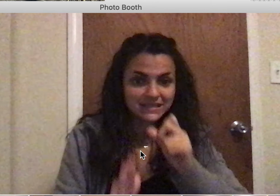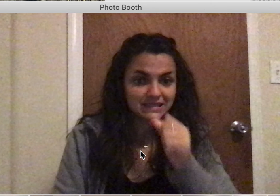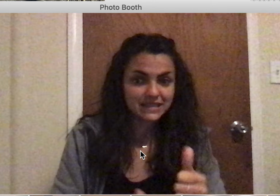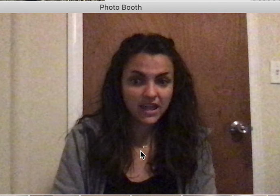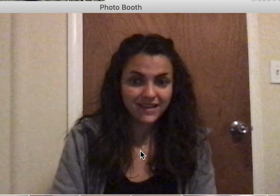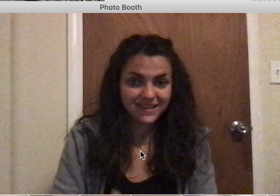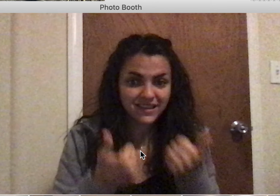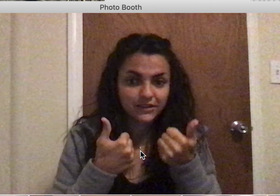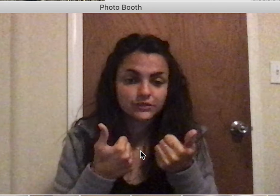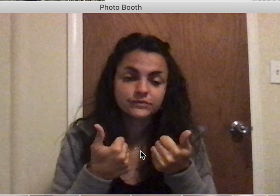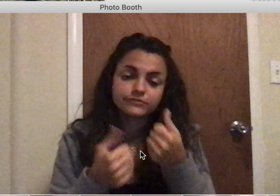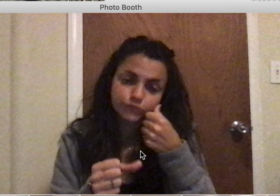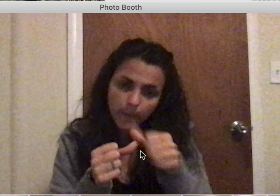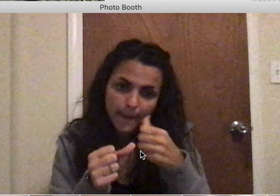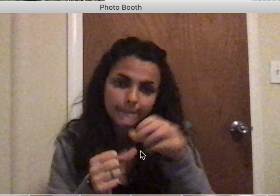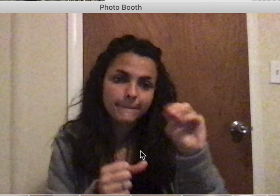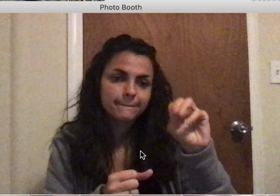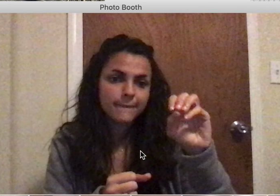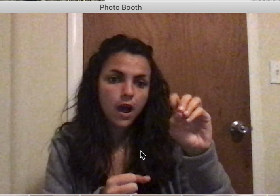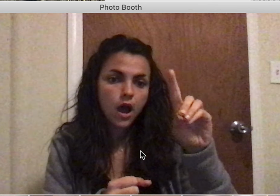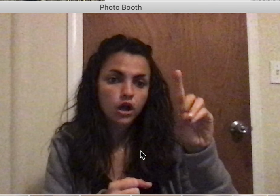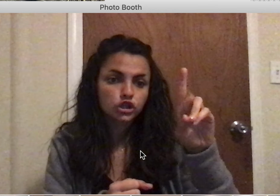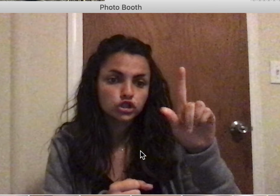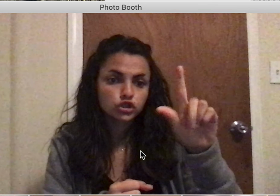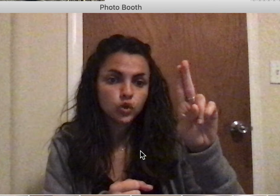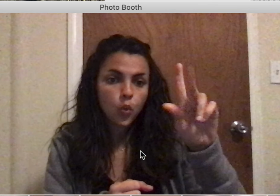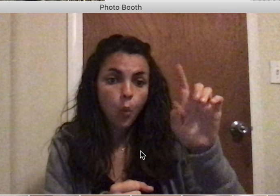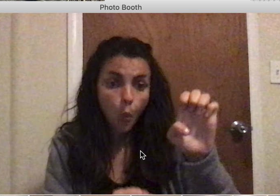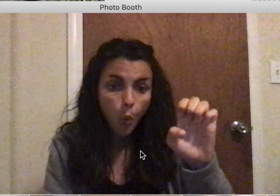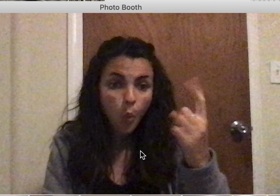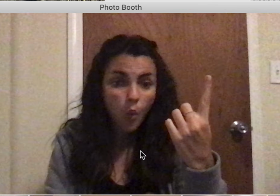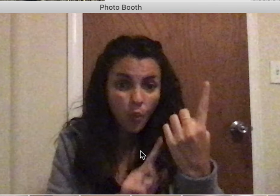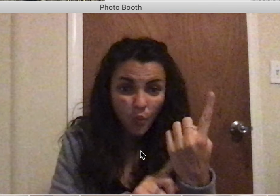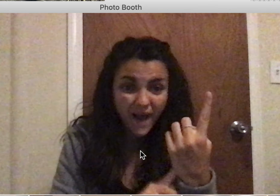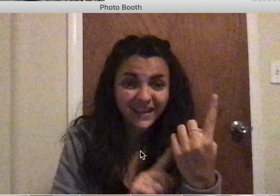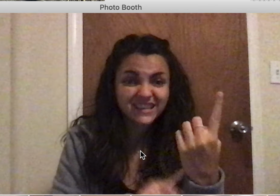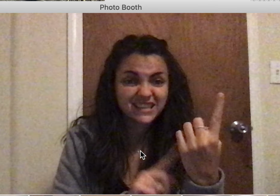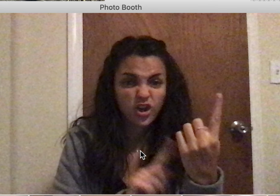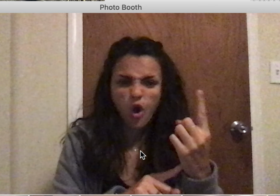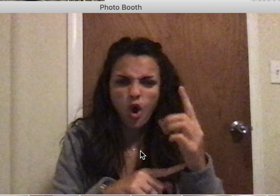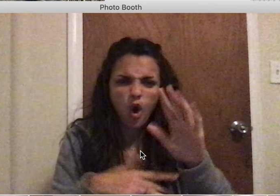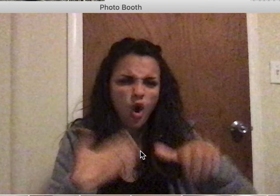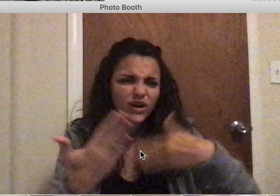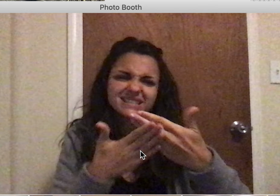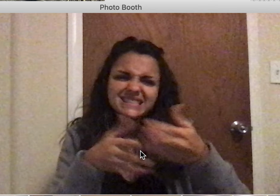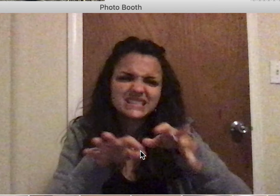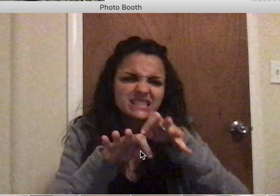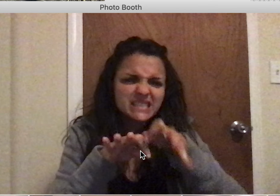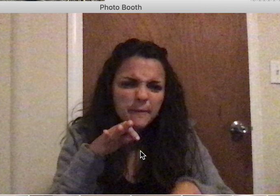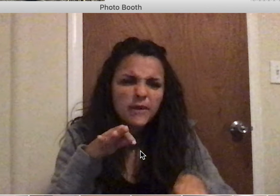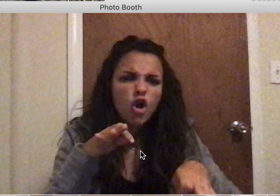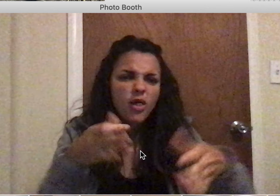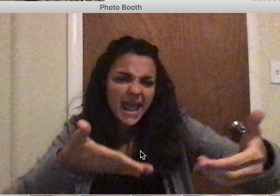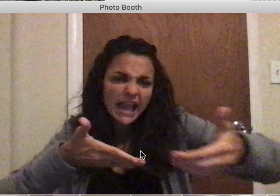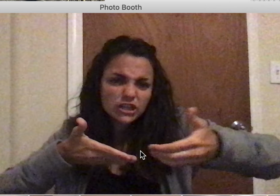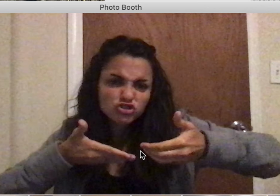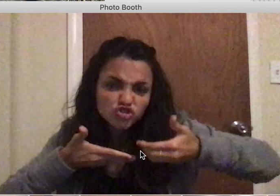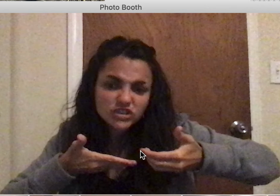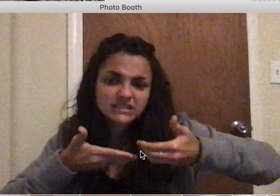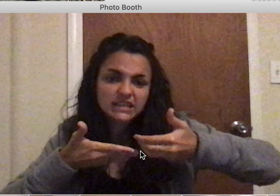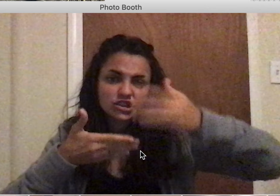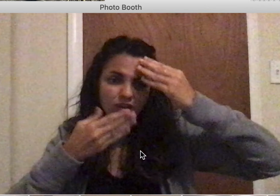introductory content. You probably learned about biotic and abiotic factors back in the living environment or even